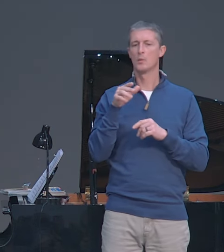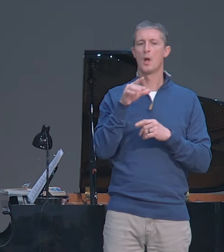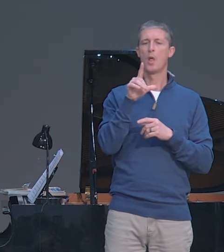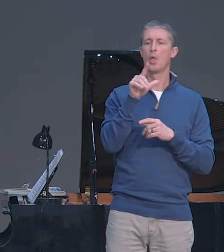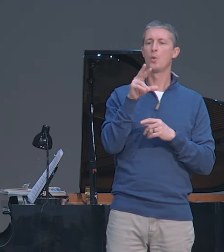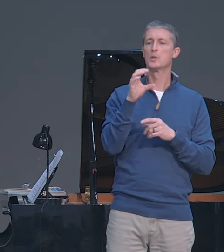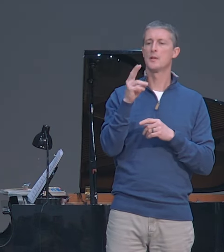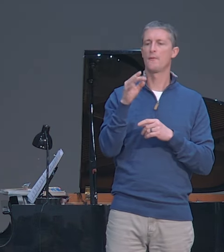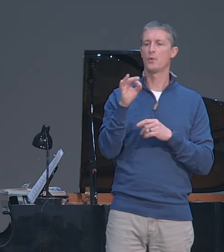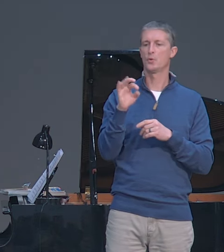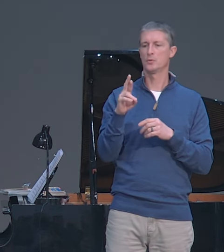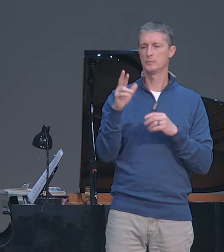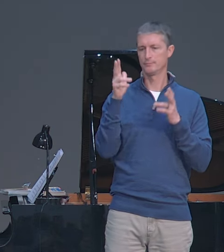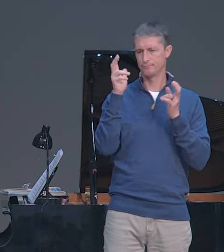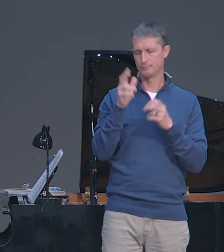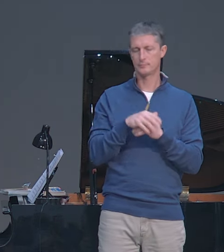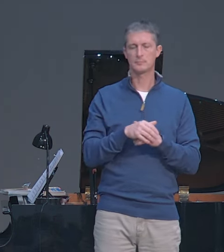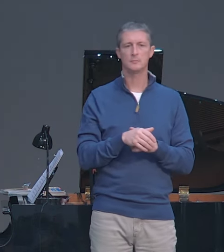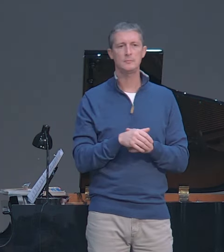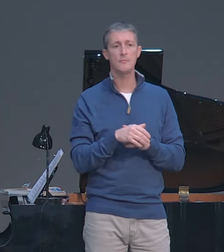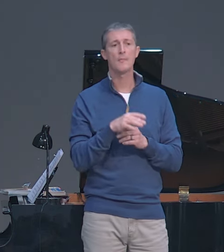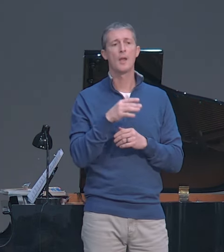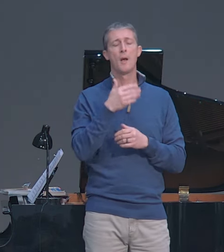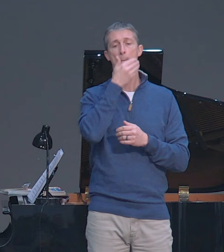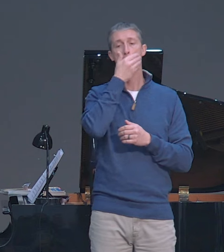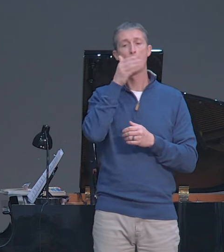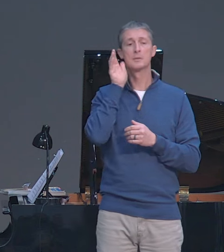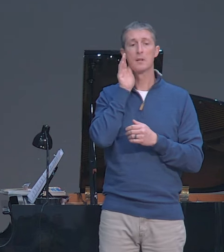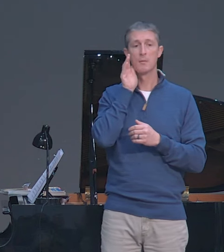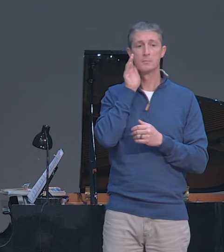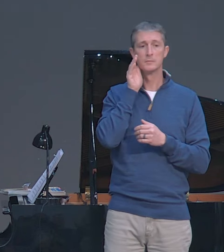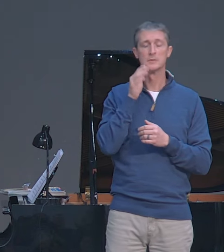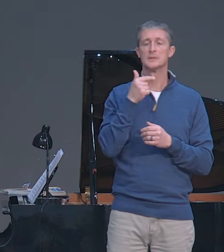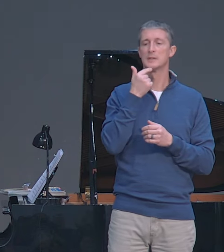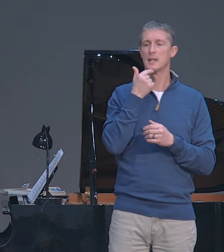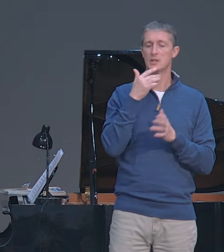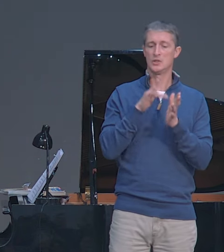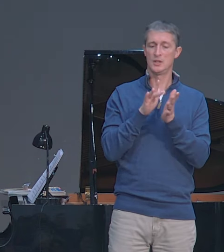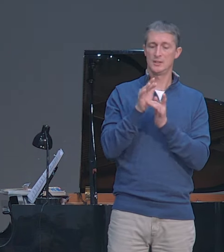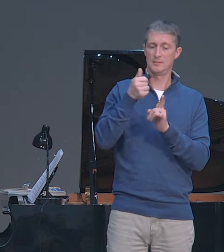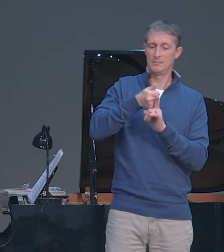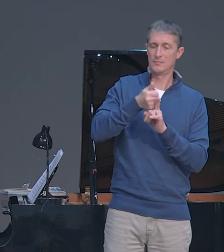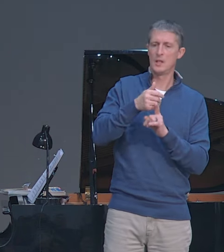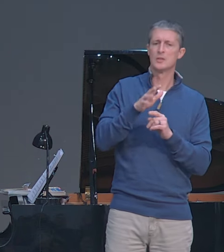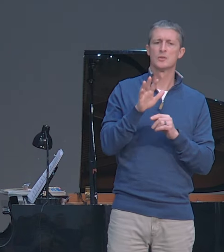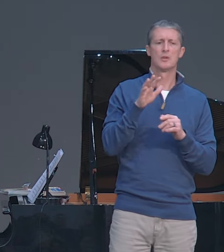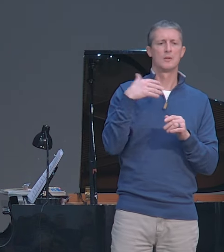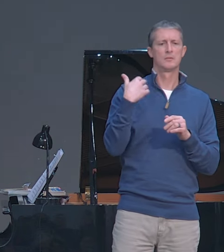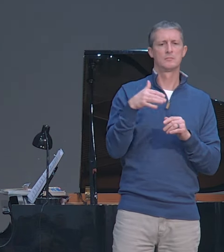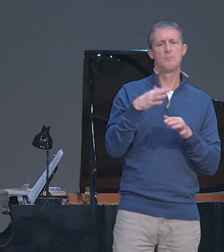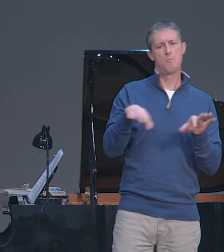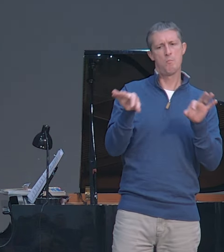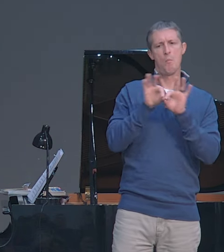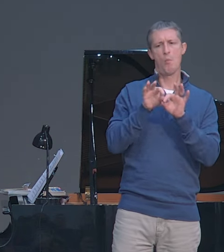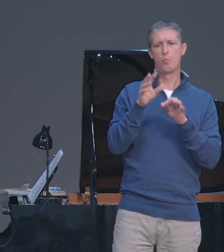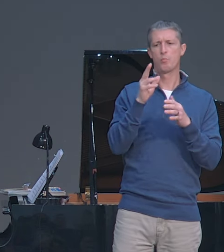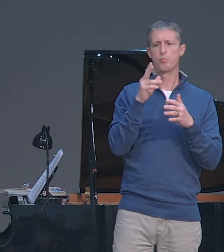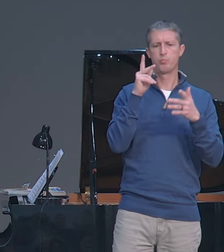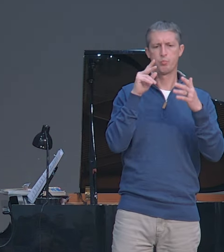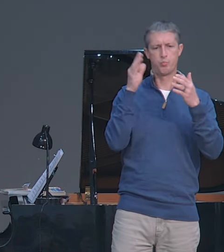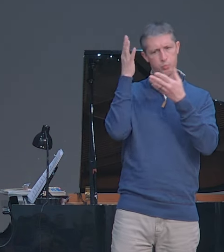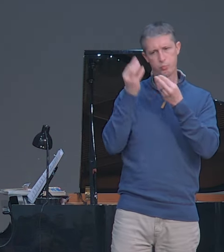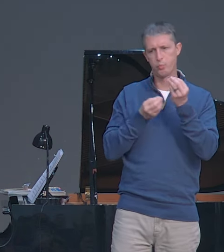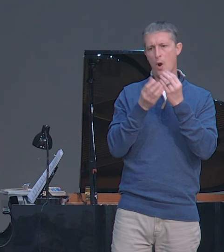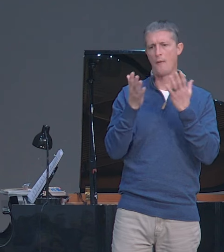Muslims say that Jesus was a great prophet, second only to Muhammad, but he was not God,